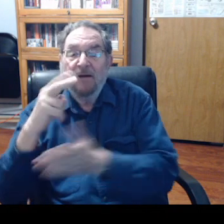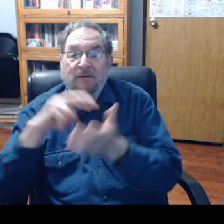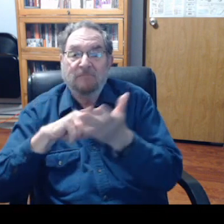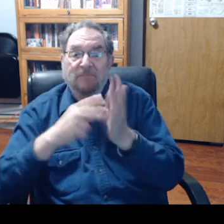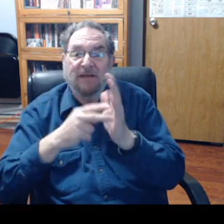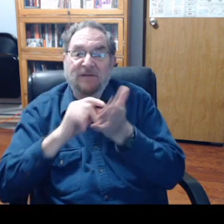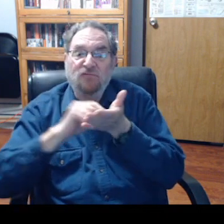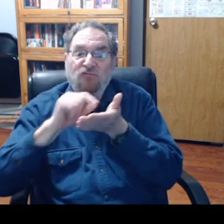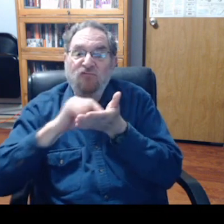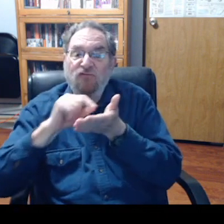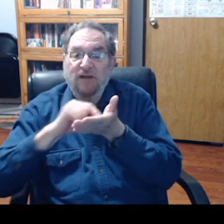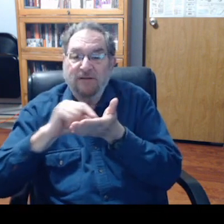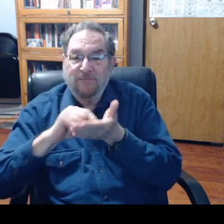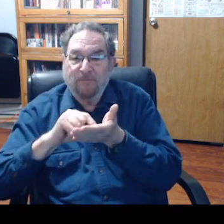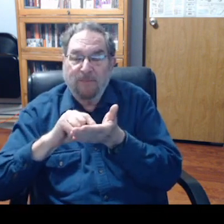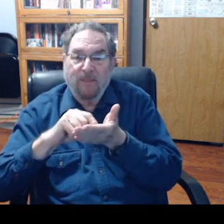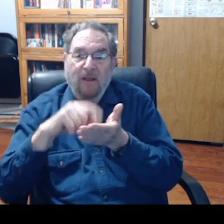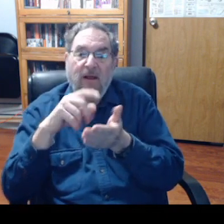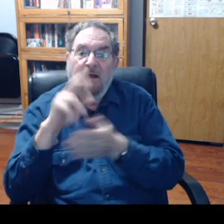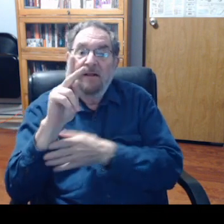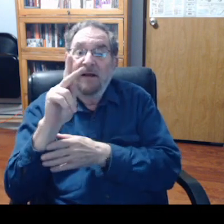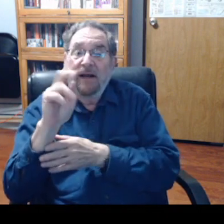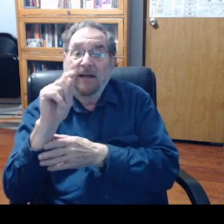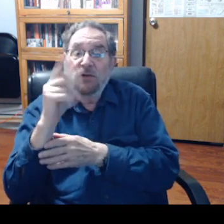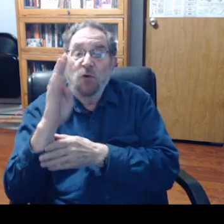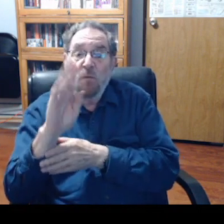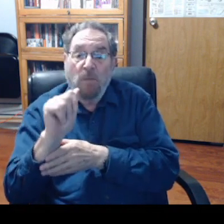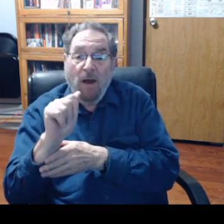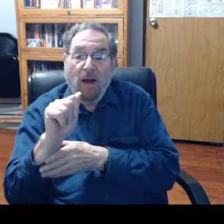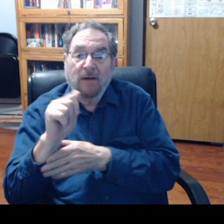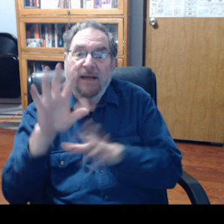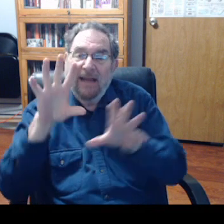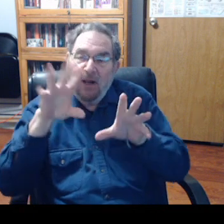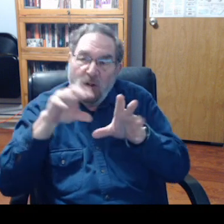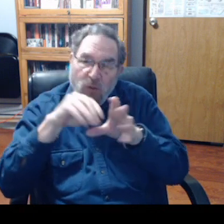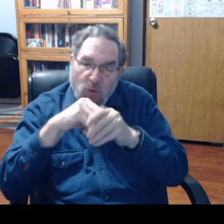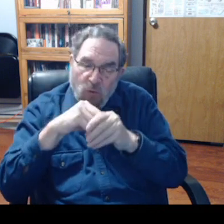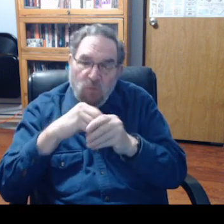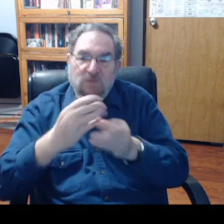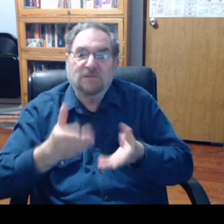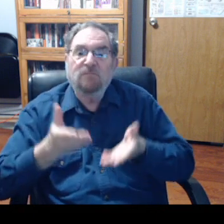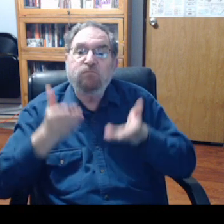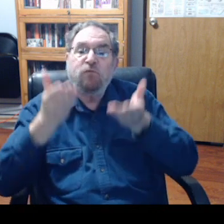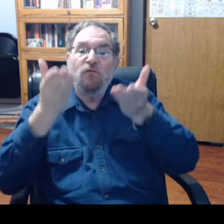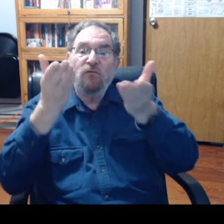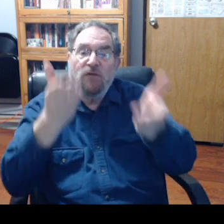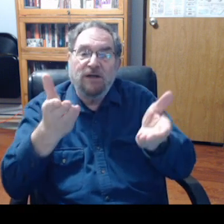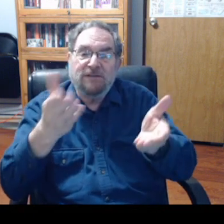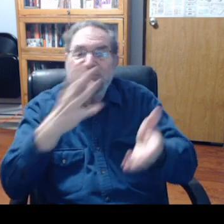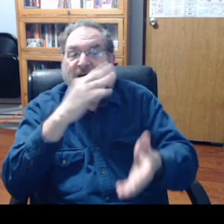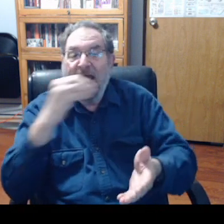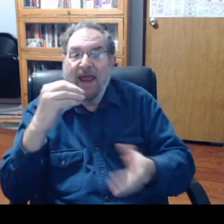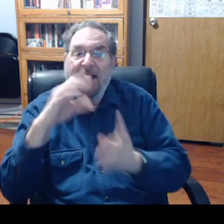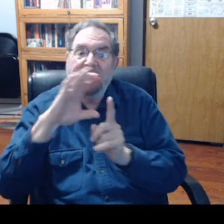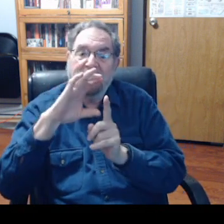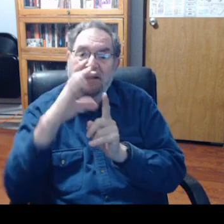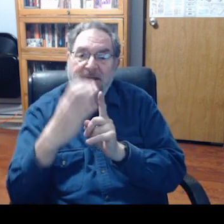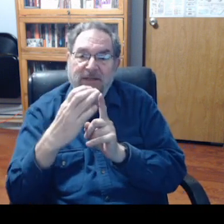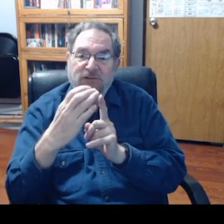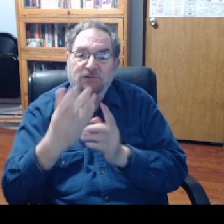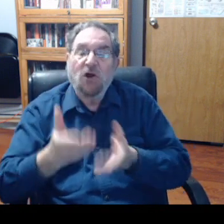Ketubah means written. The ketubah includes the provision